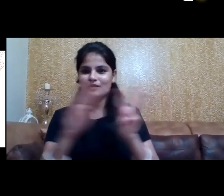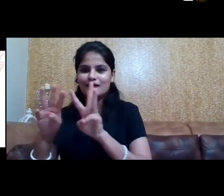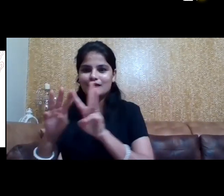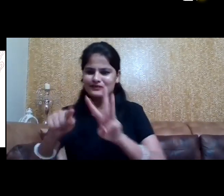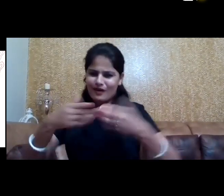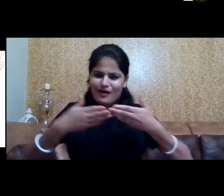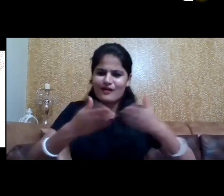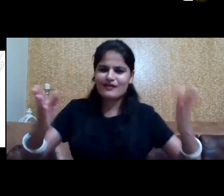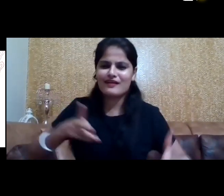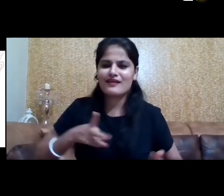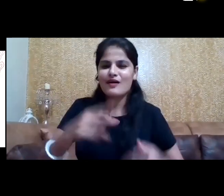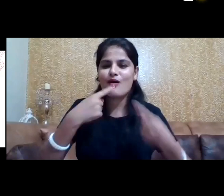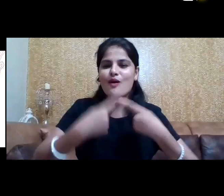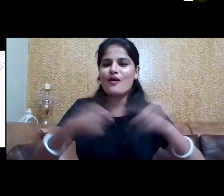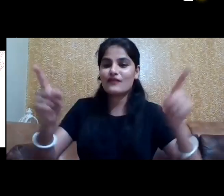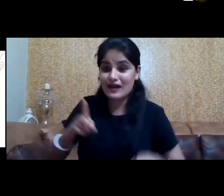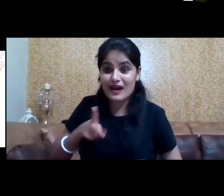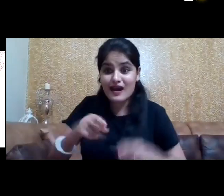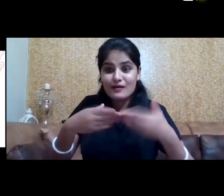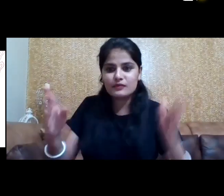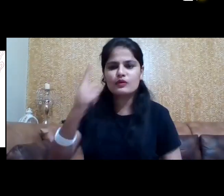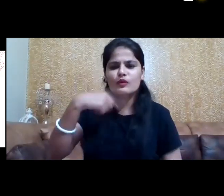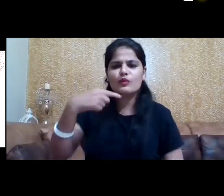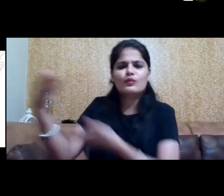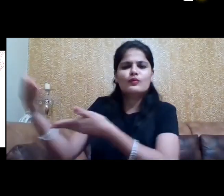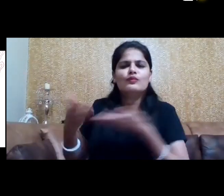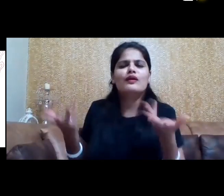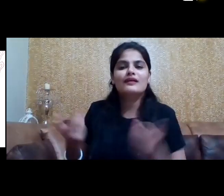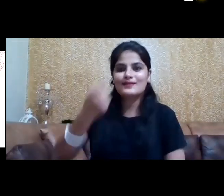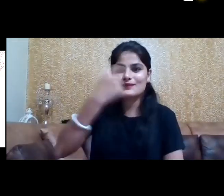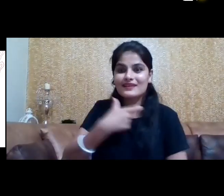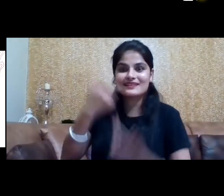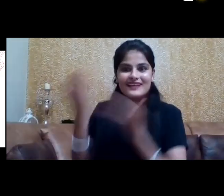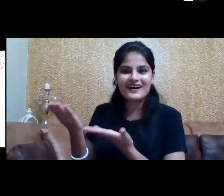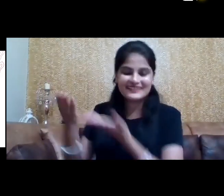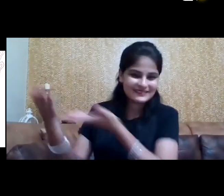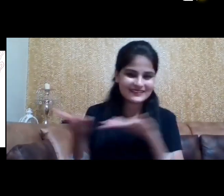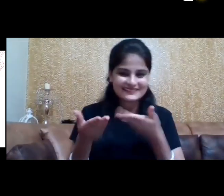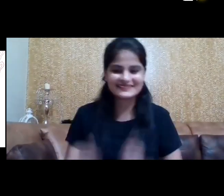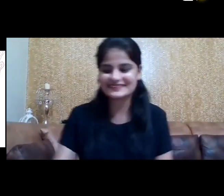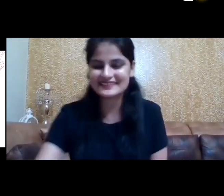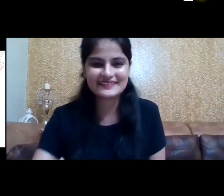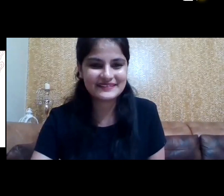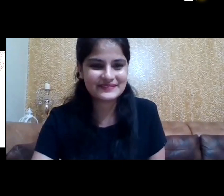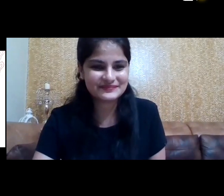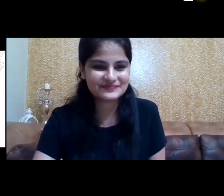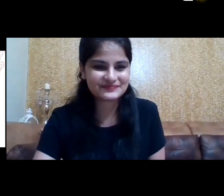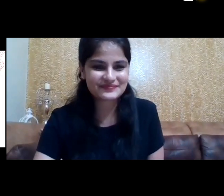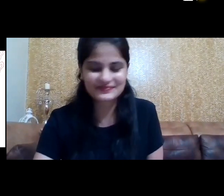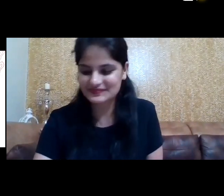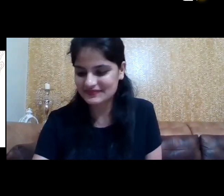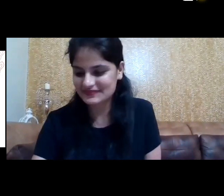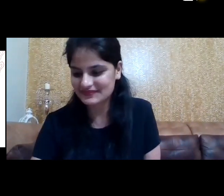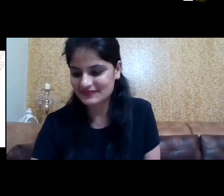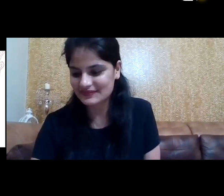its new website, which right now we will be launching. So, who will be starting with the initiation of the launch? I would